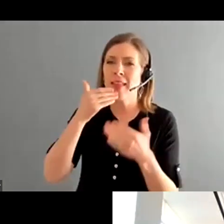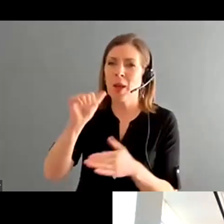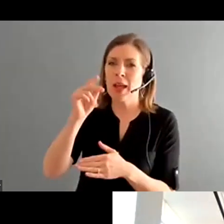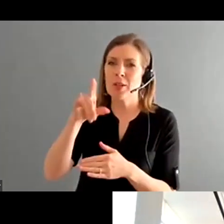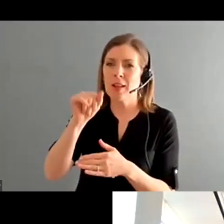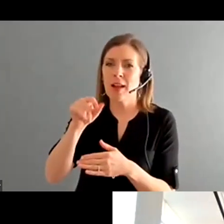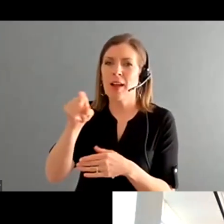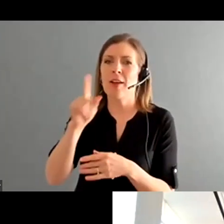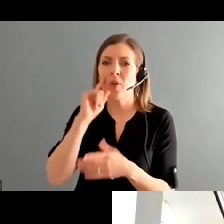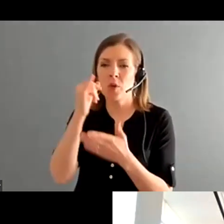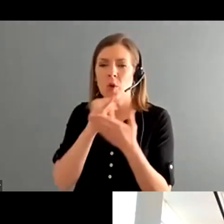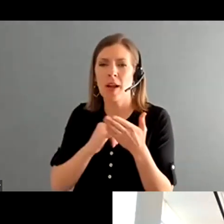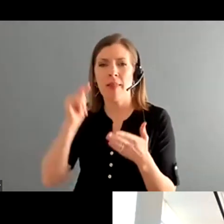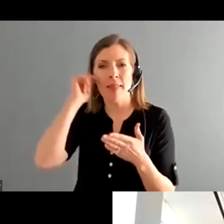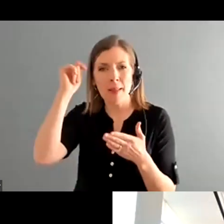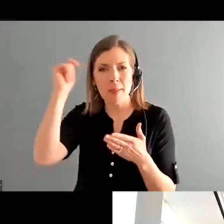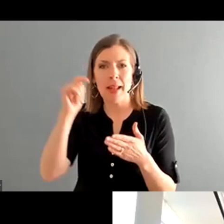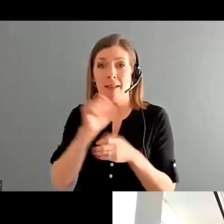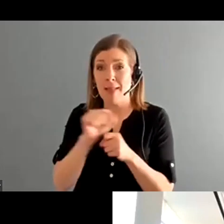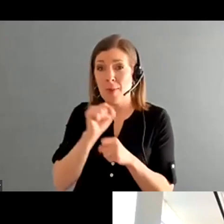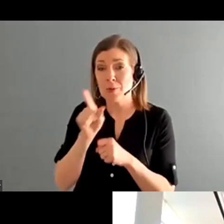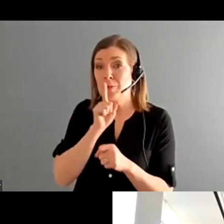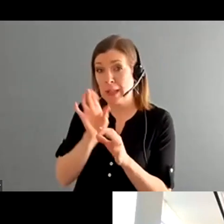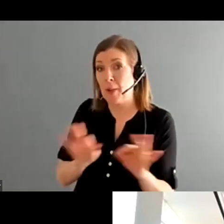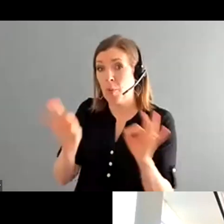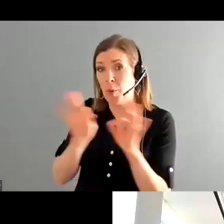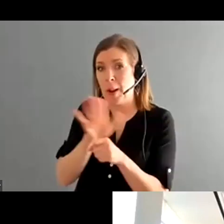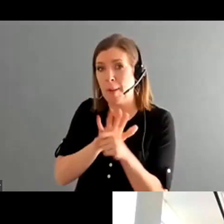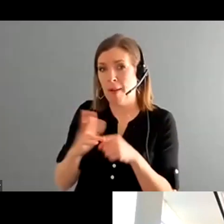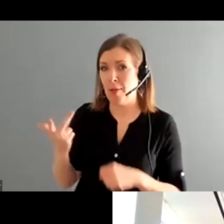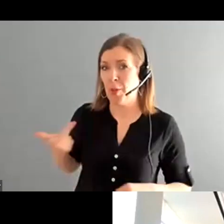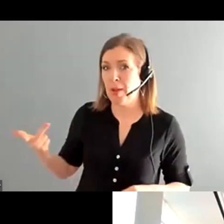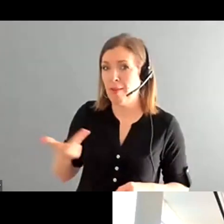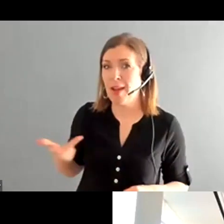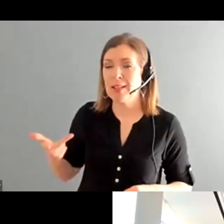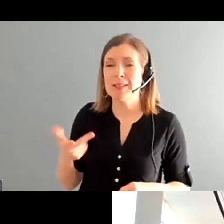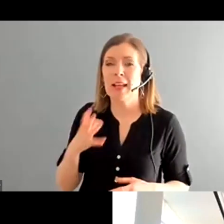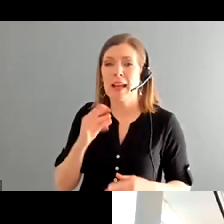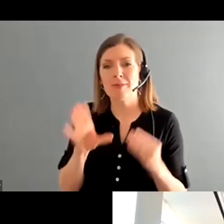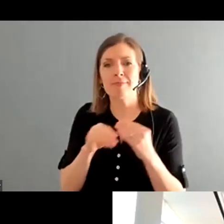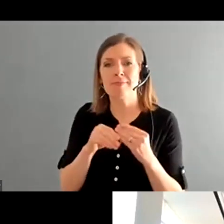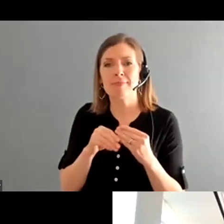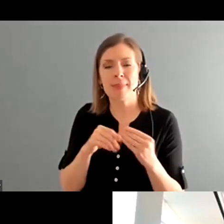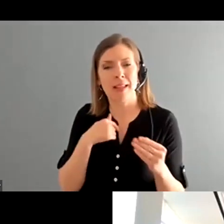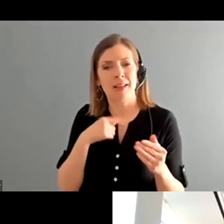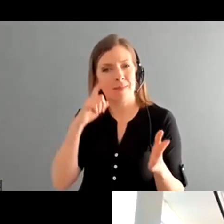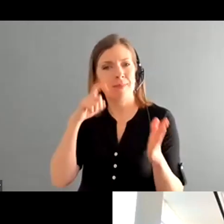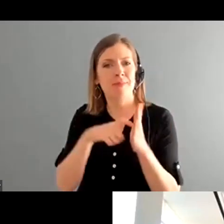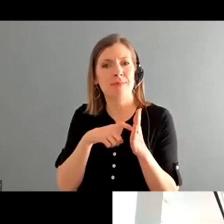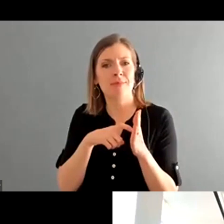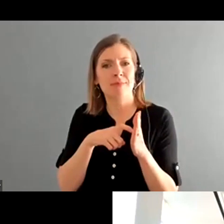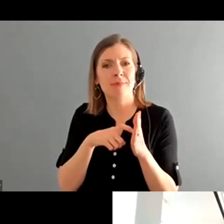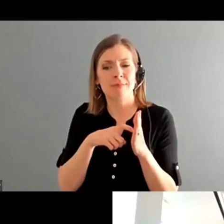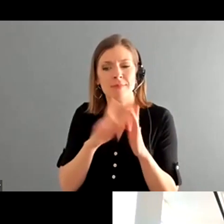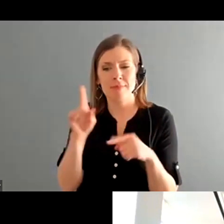drawing out the thematic of labor, which was really important amongst the three of us. And I would just say that I just noticing over